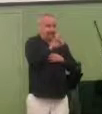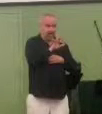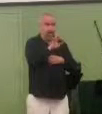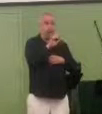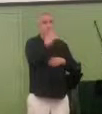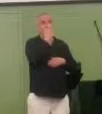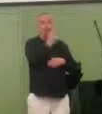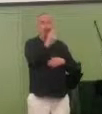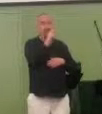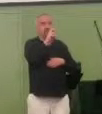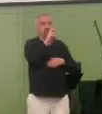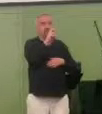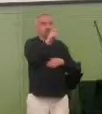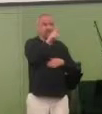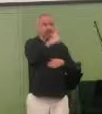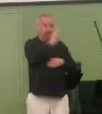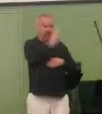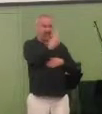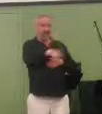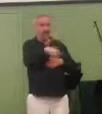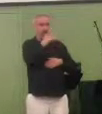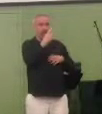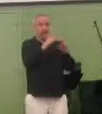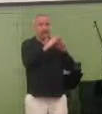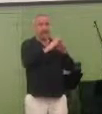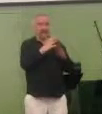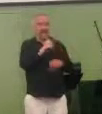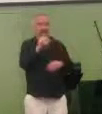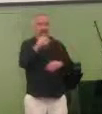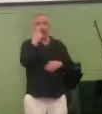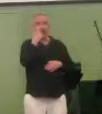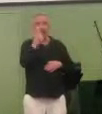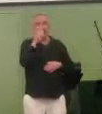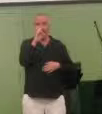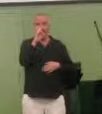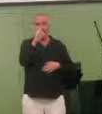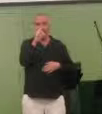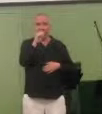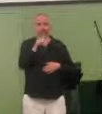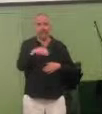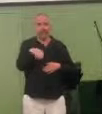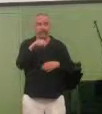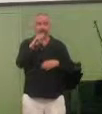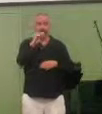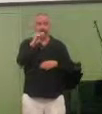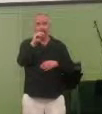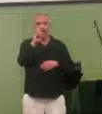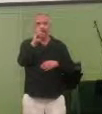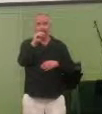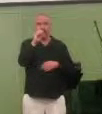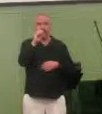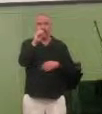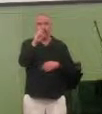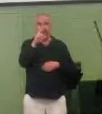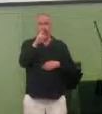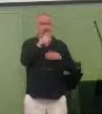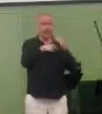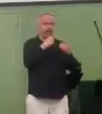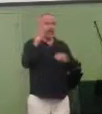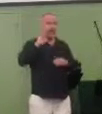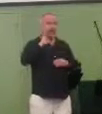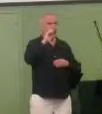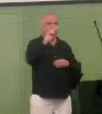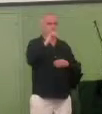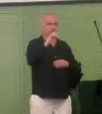quarterly meetings, and only, to my knowledge, one F to M memoir, Emergence, about a former nun who became